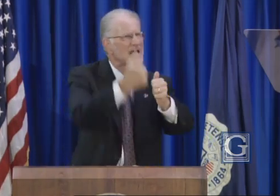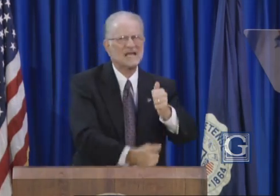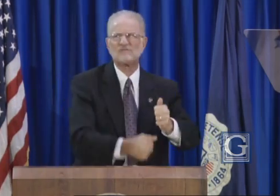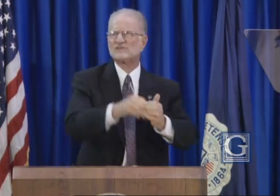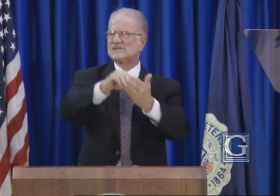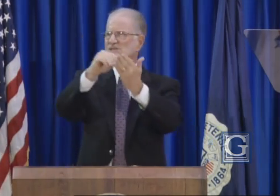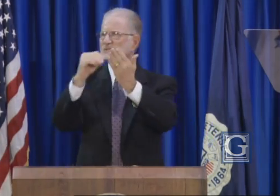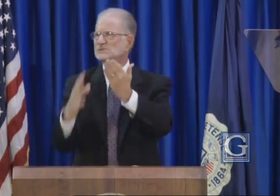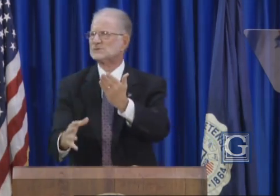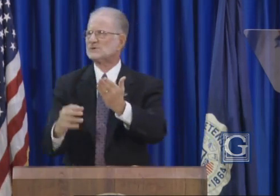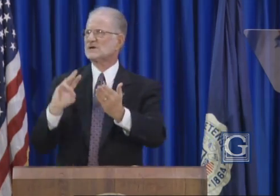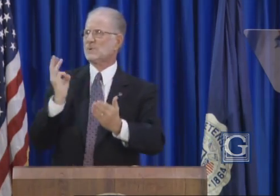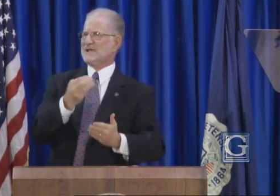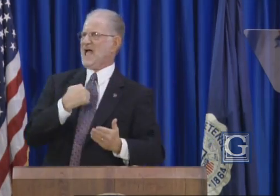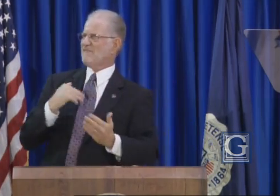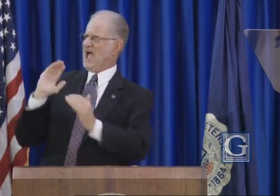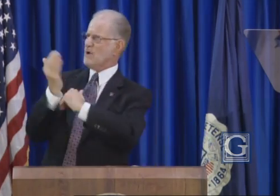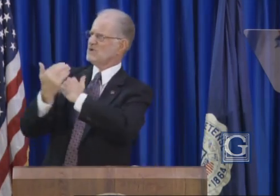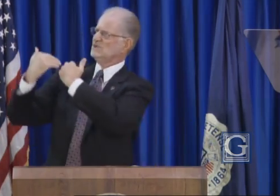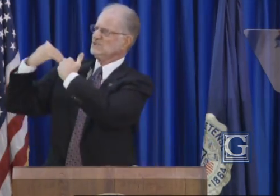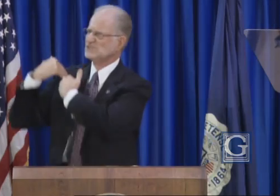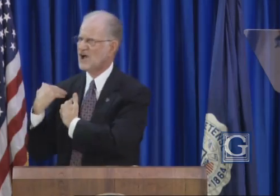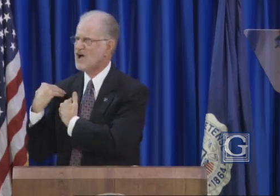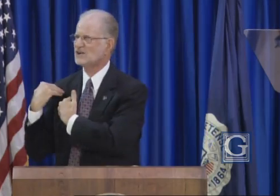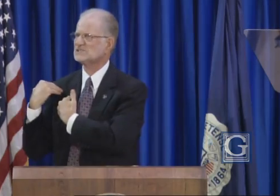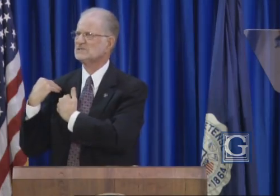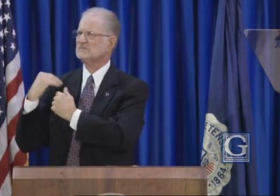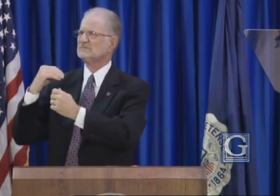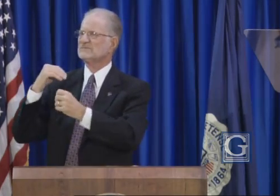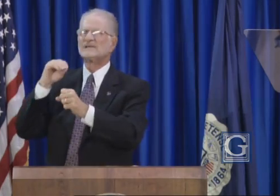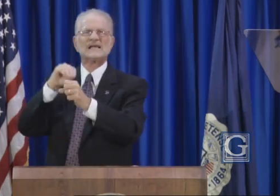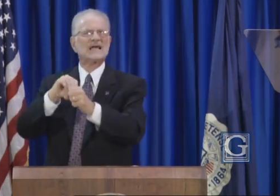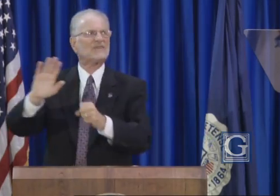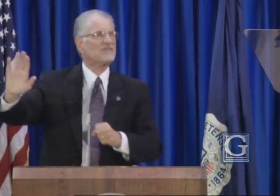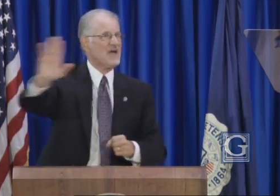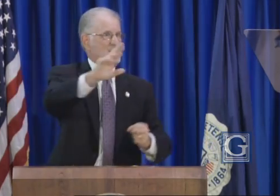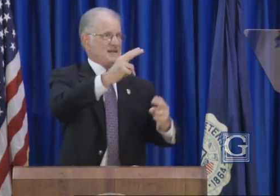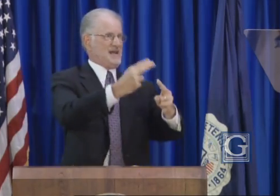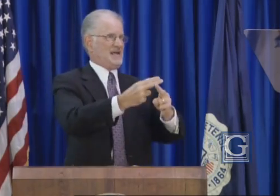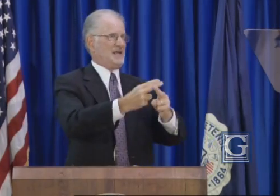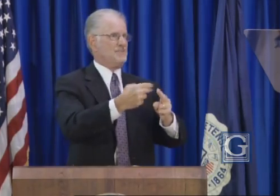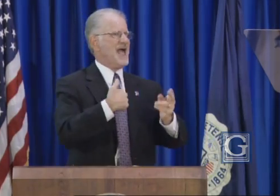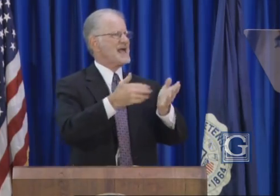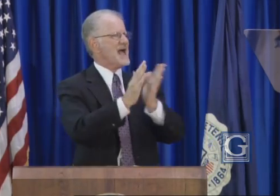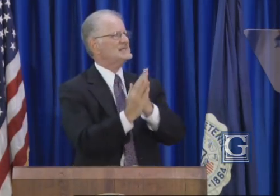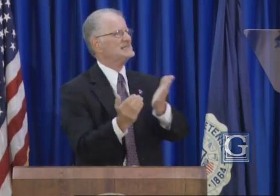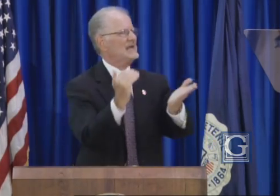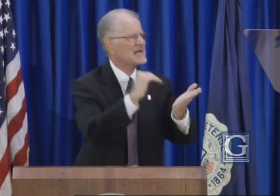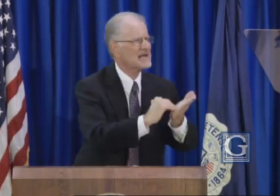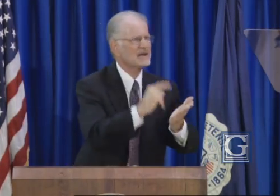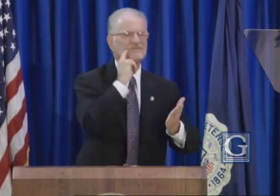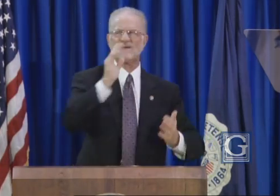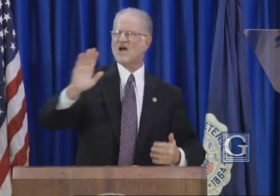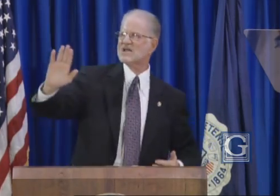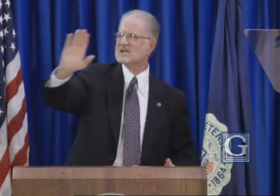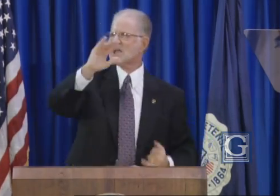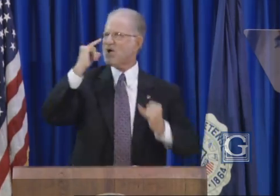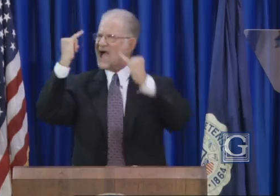room. In each and every student, we have our charge. It is in their name that